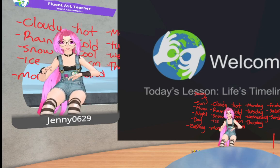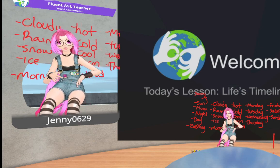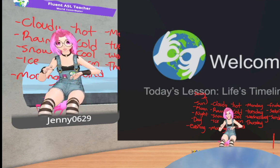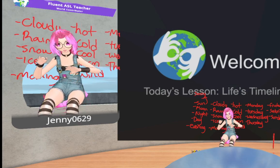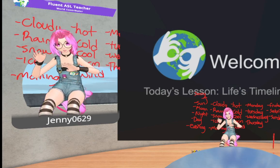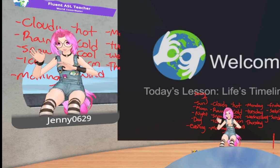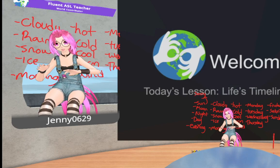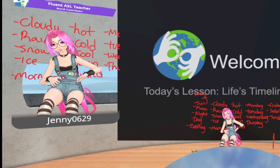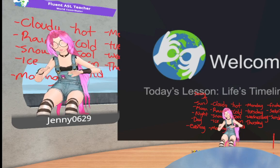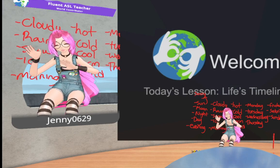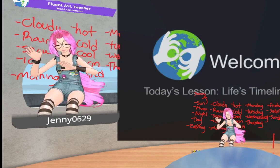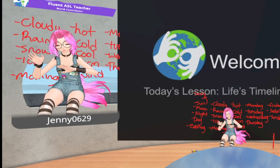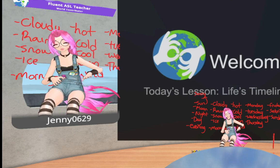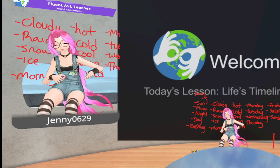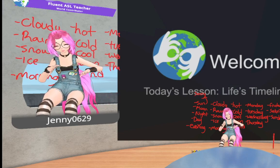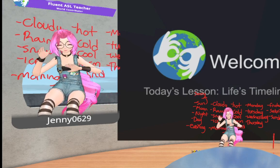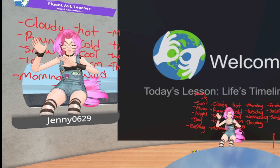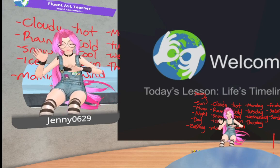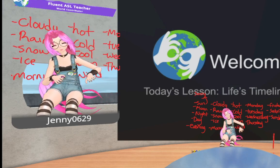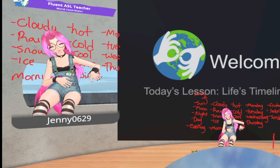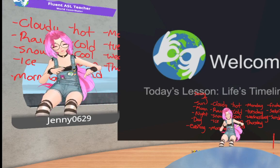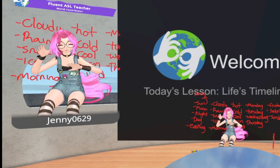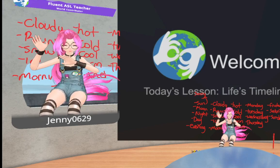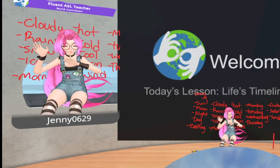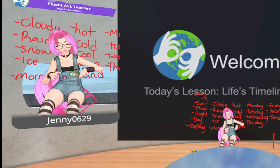Like stronger rain. Yes. Yeah.